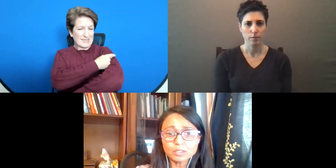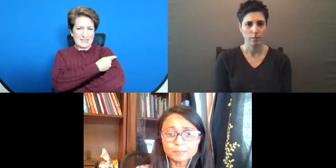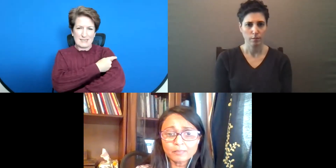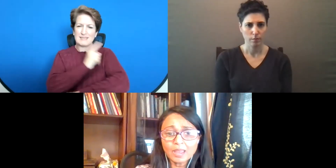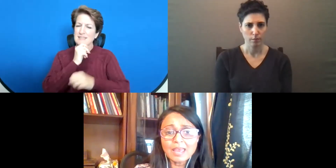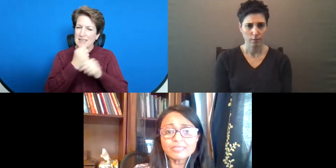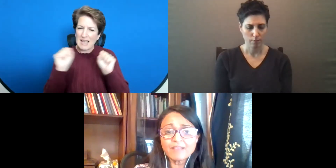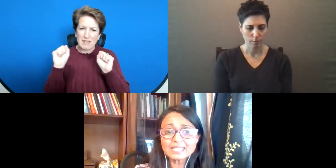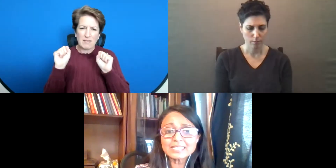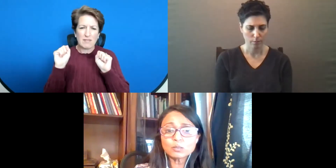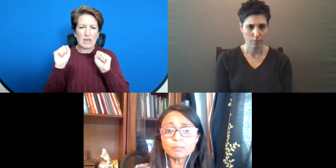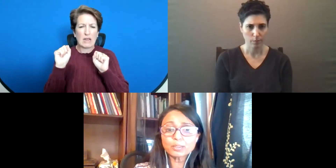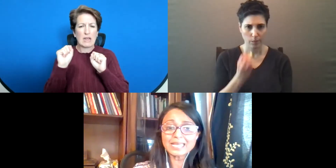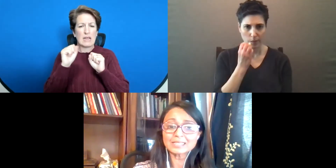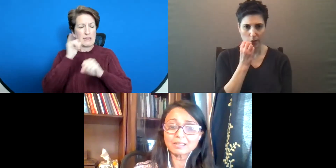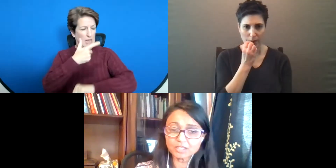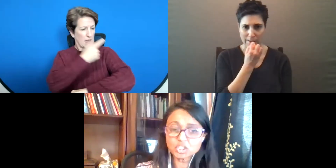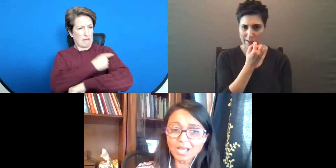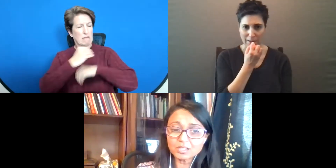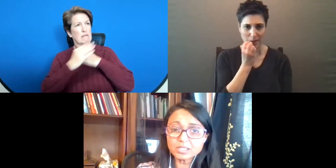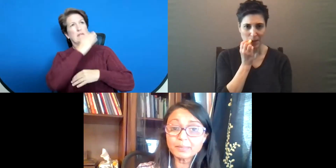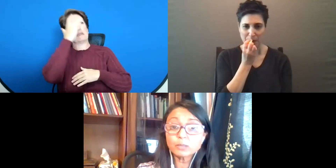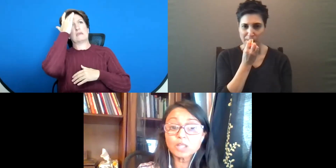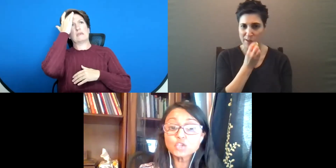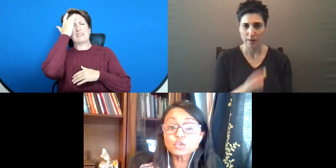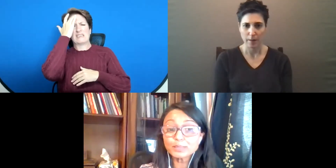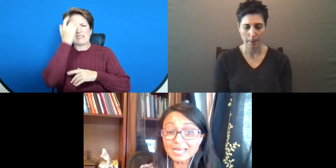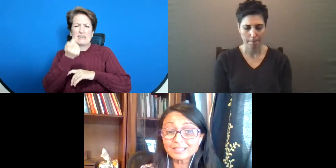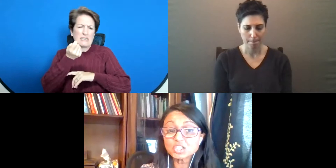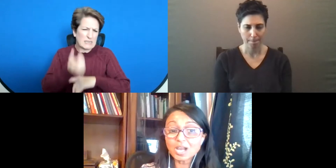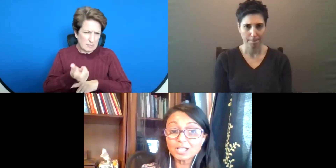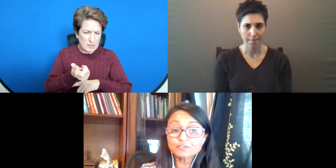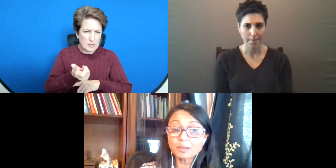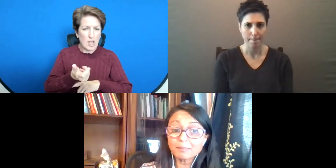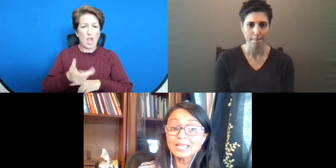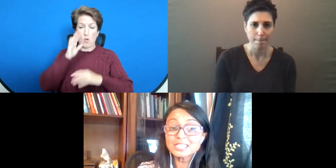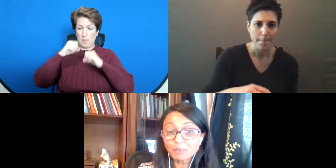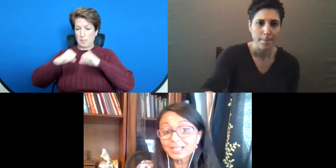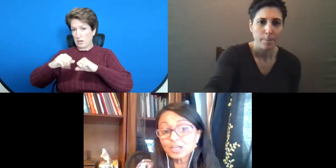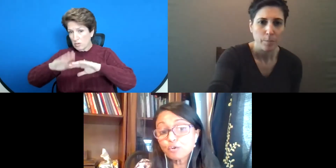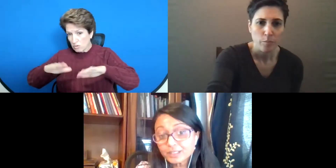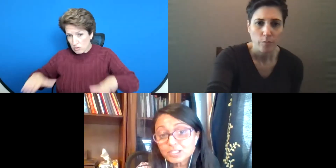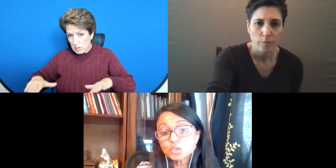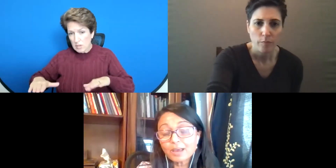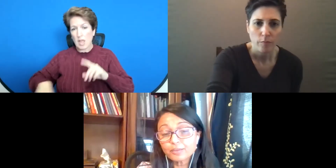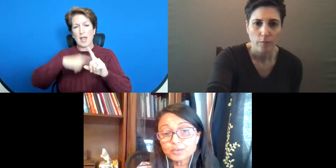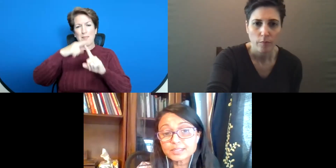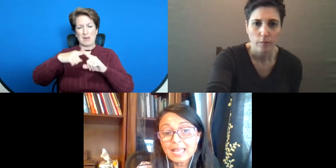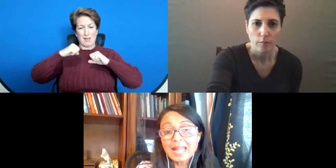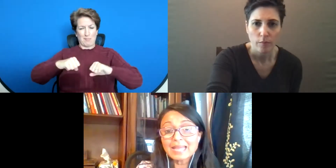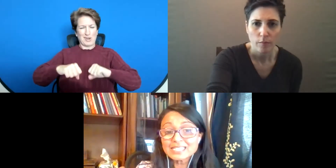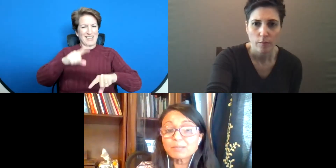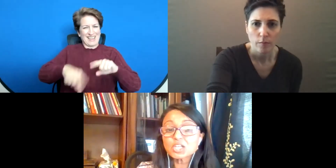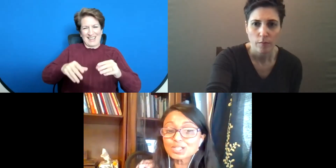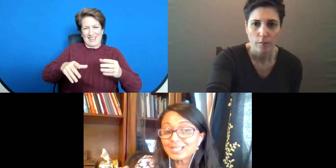very minimal. The vaccine will protect the child, but it will also protect the child from spreading COVID to